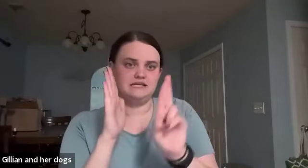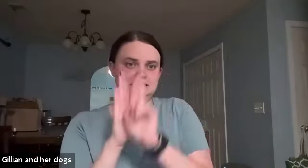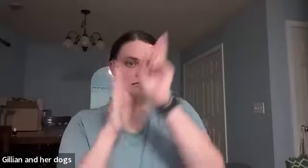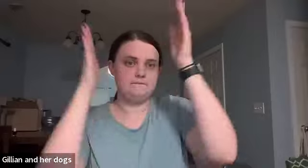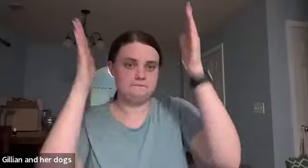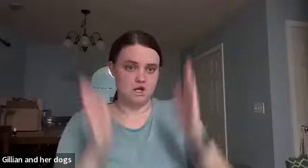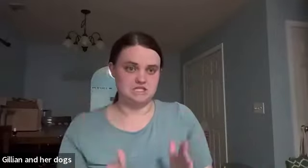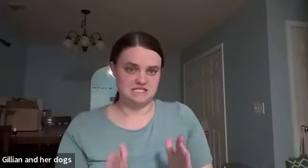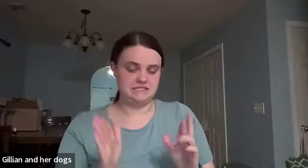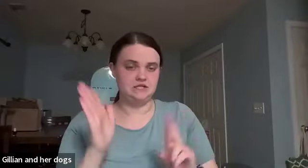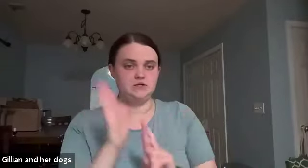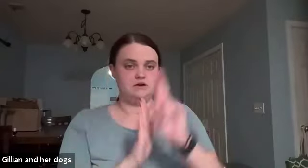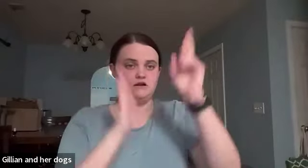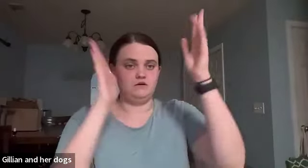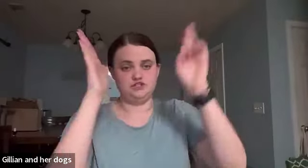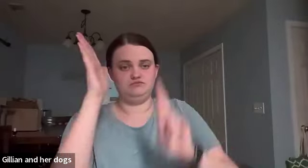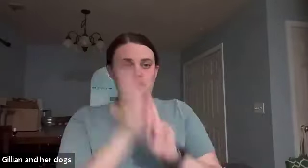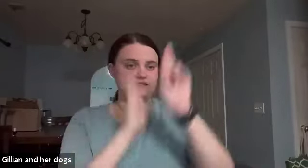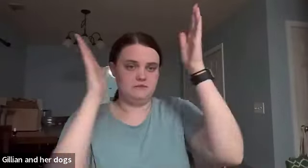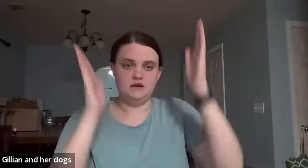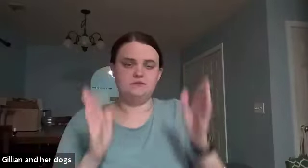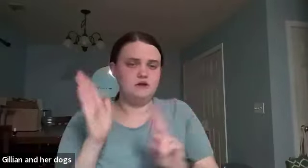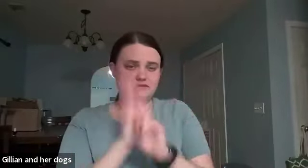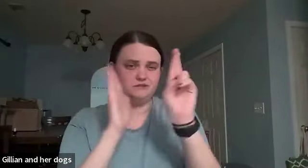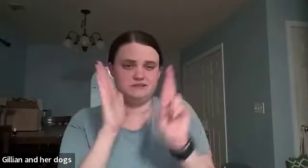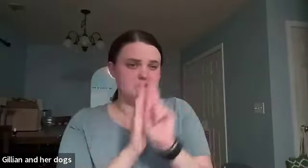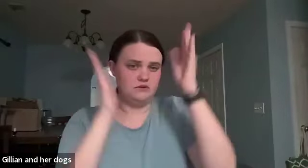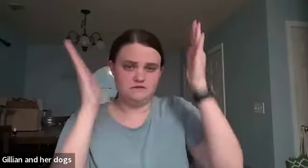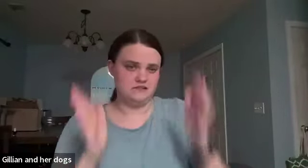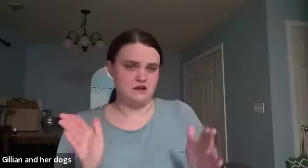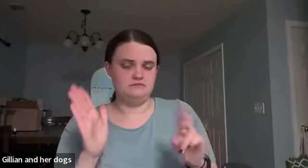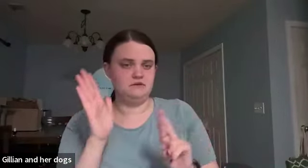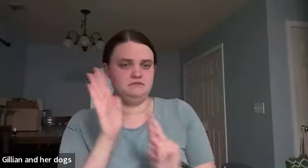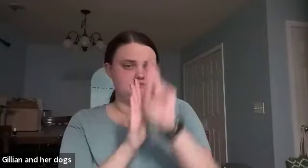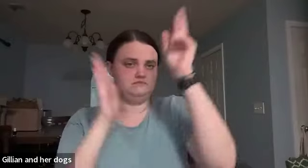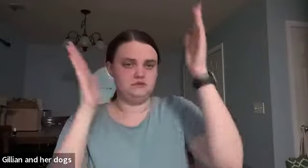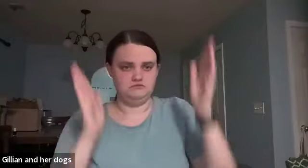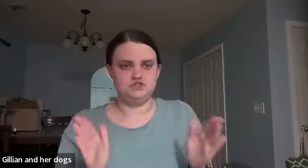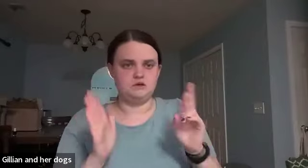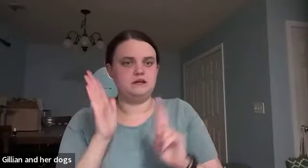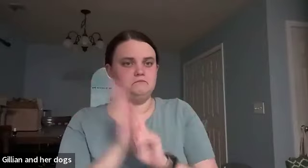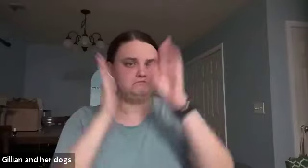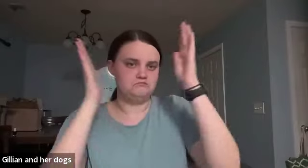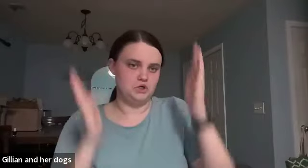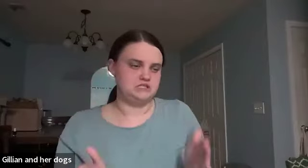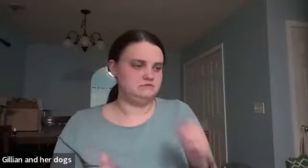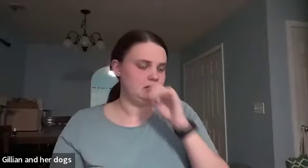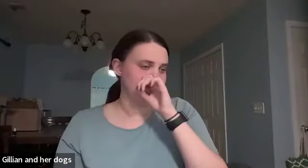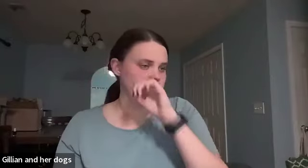rocket person, or just one time and up. You don't have to do it double every time, but just one time. Person,